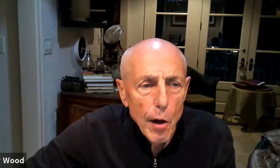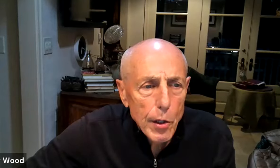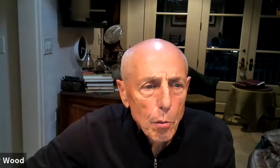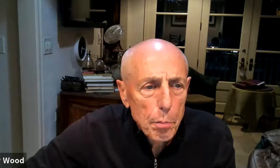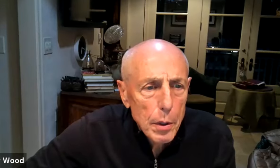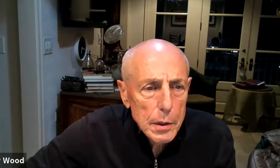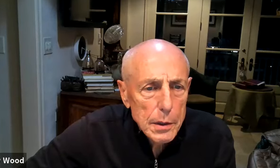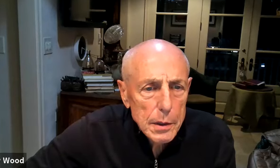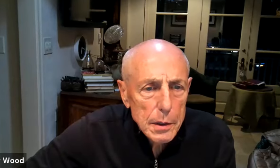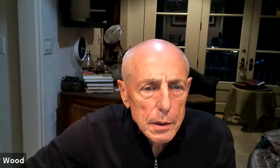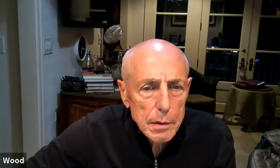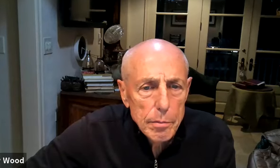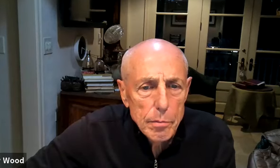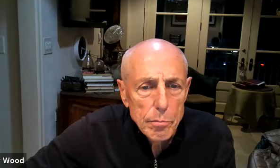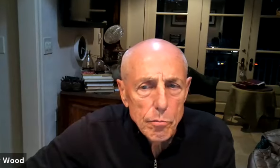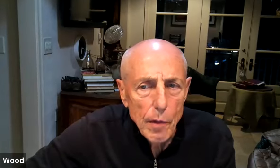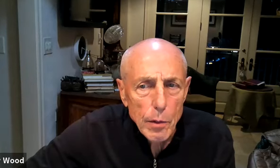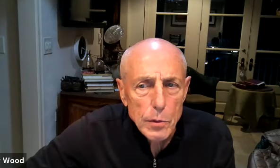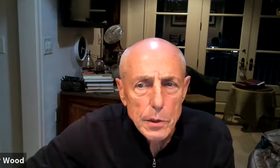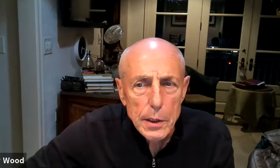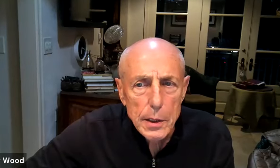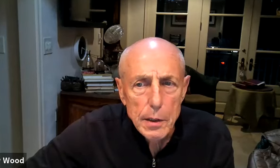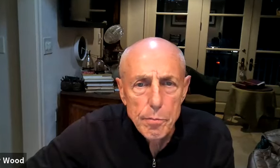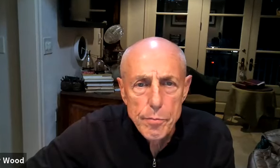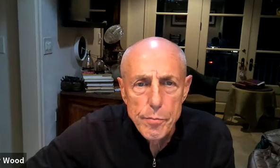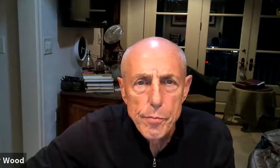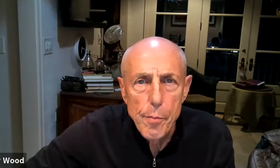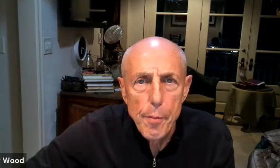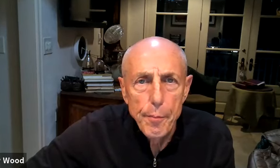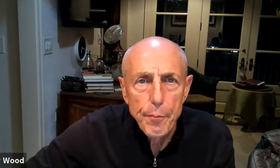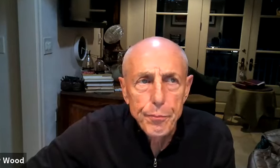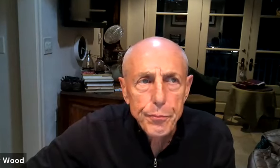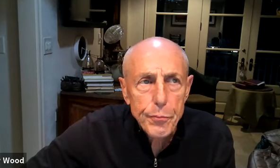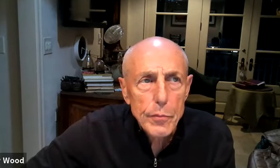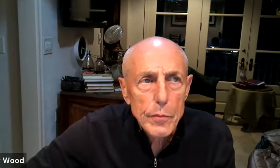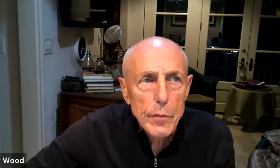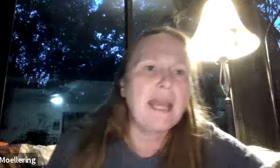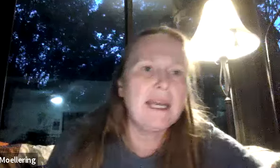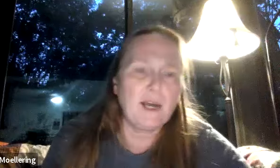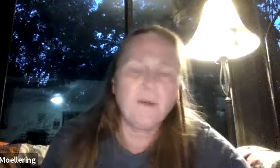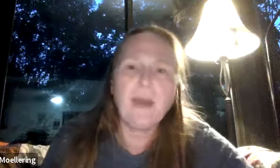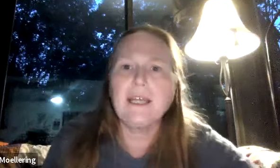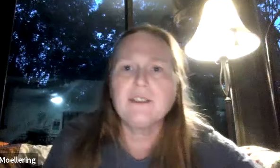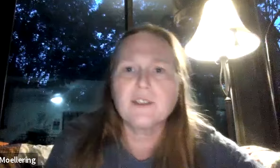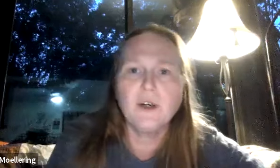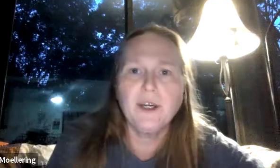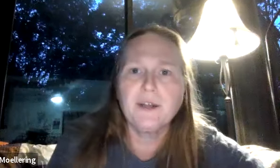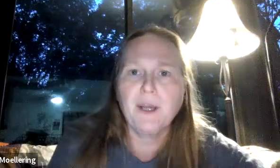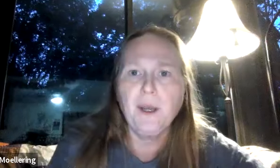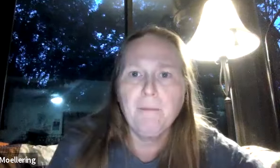audio books, I don't see. There's an ASL page